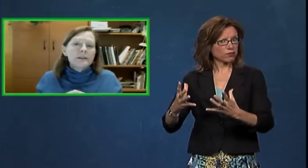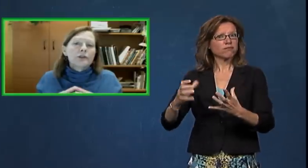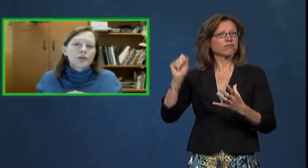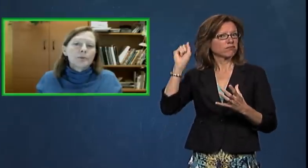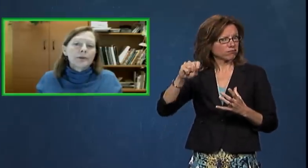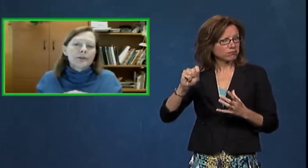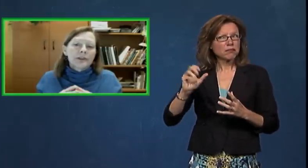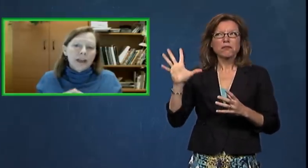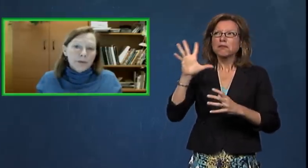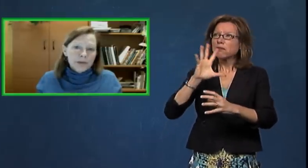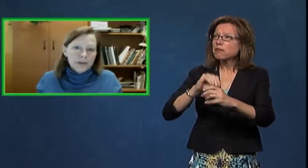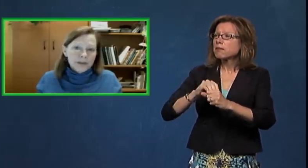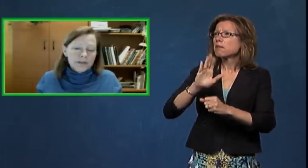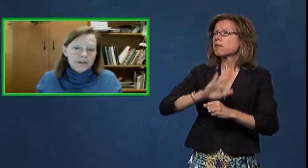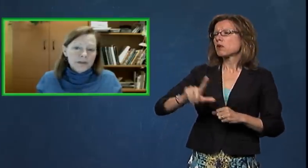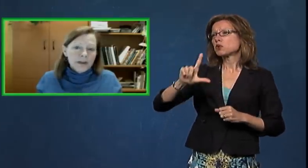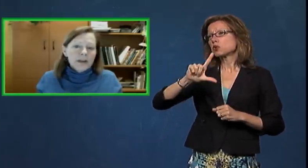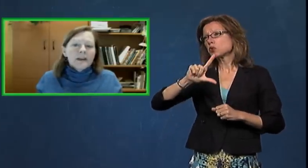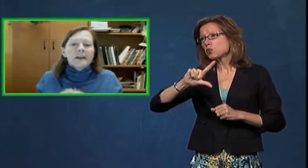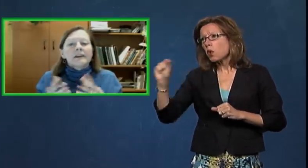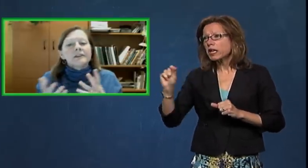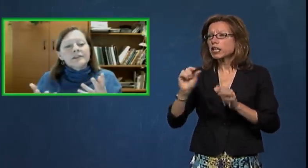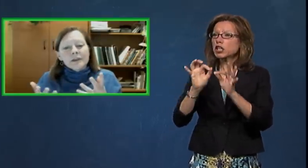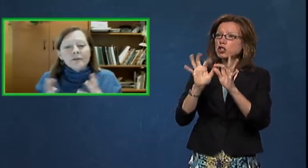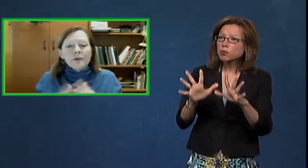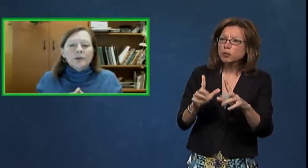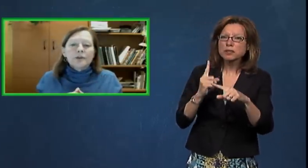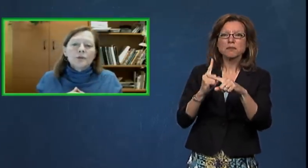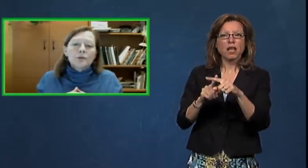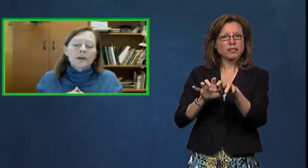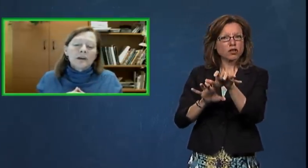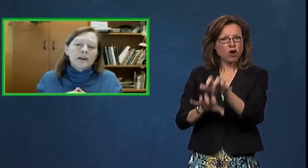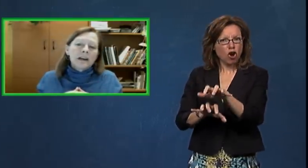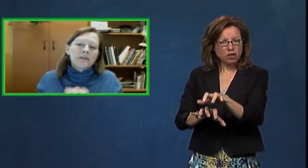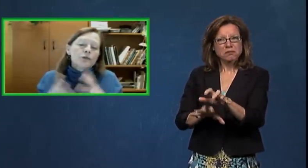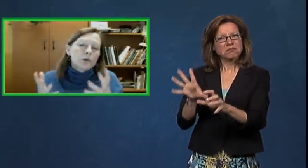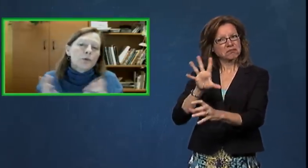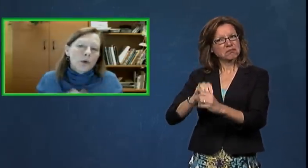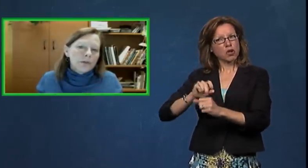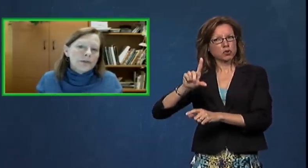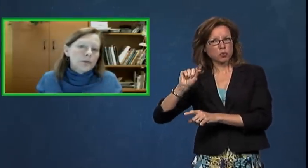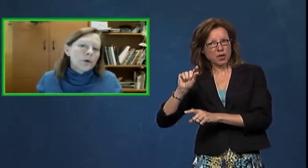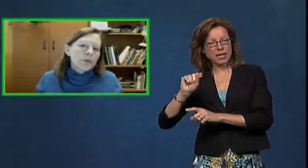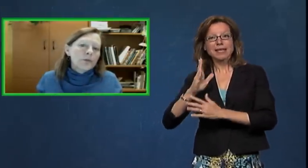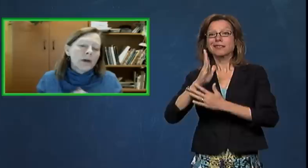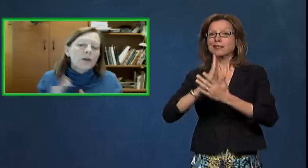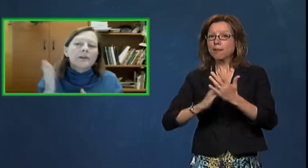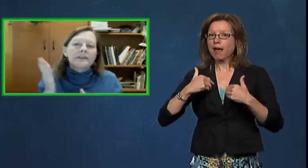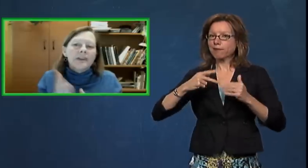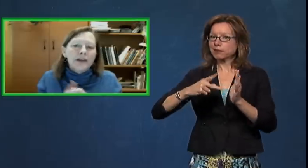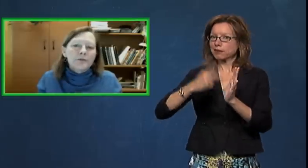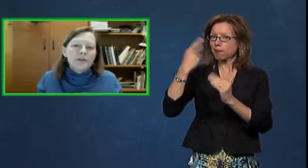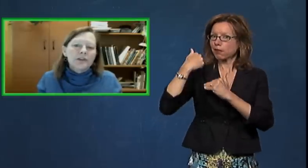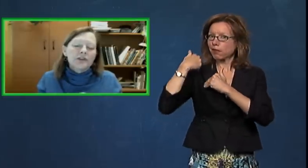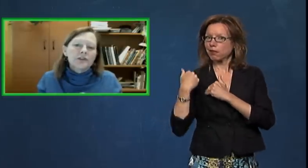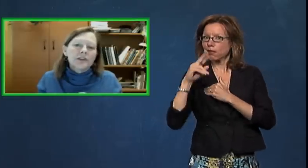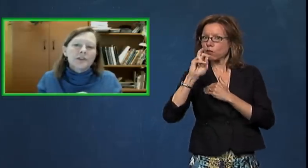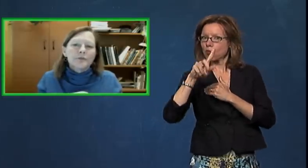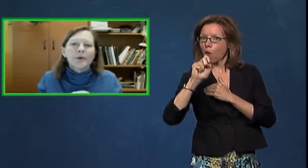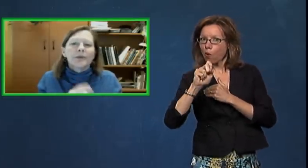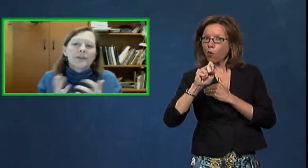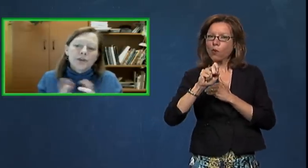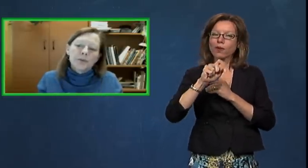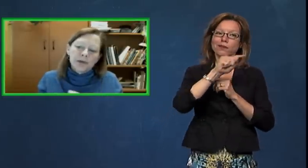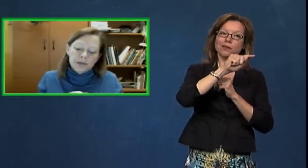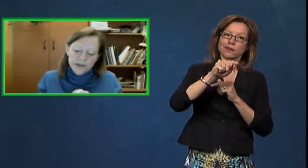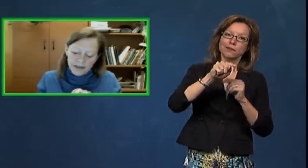20 interpreters and captionists, and some folks who have dual roles, or what we might call slash positions, as